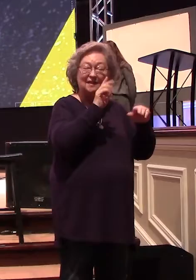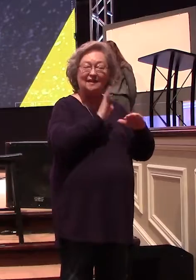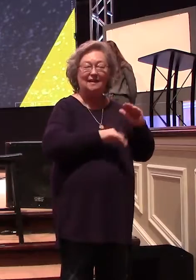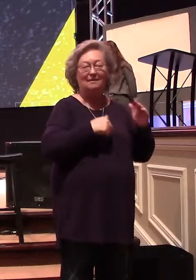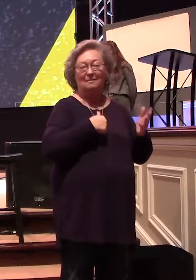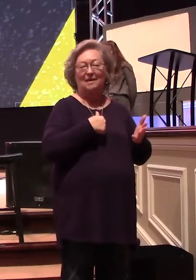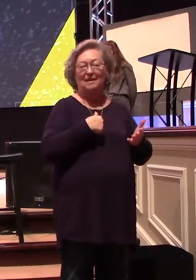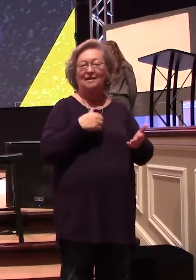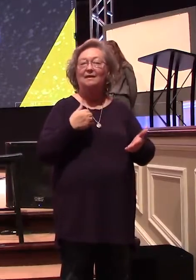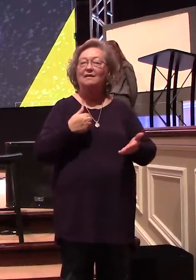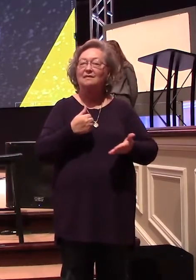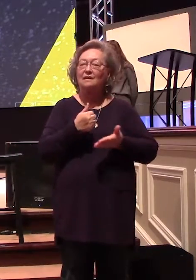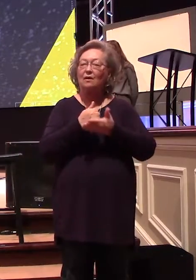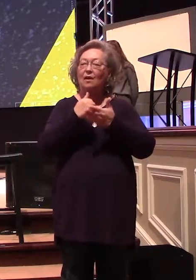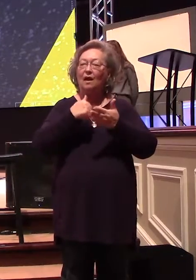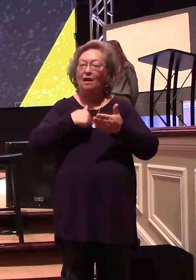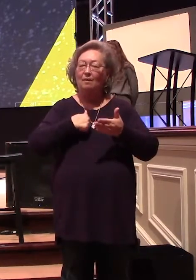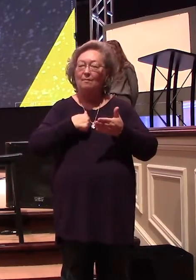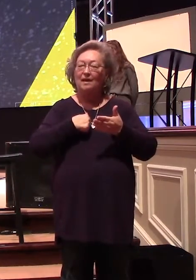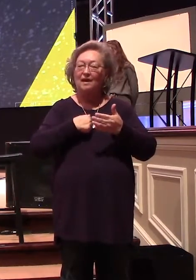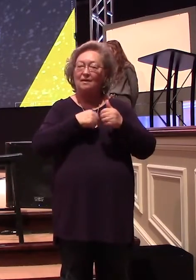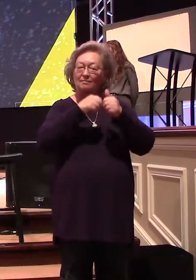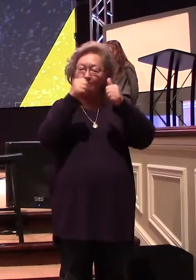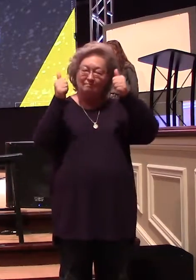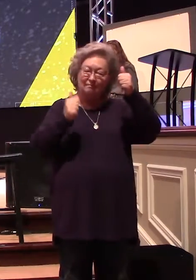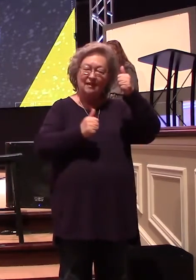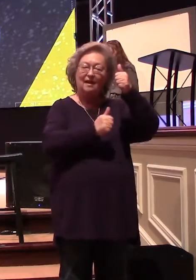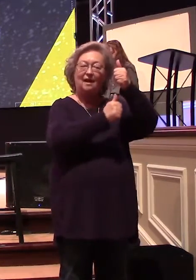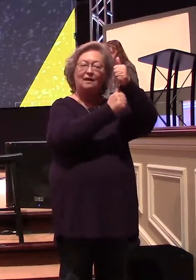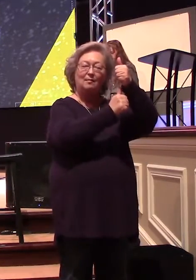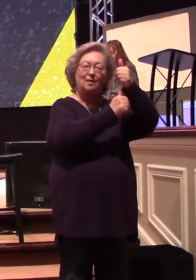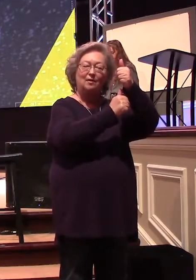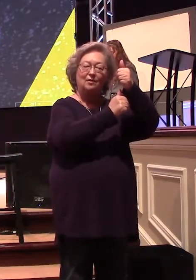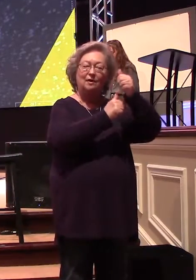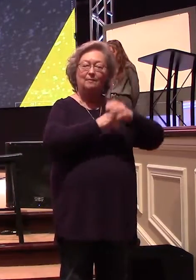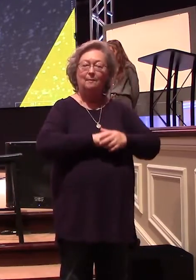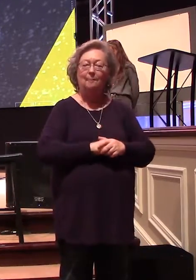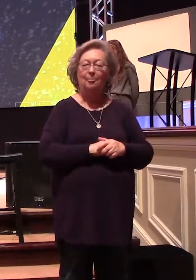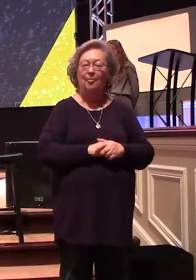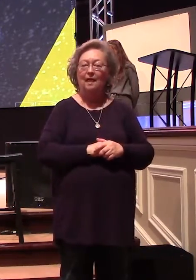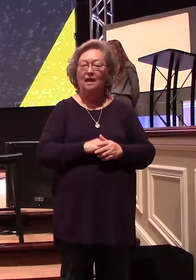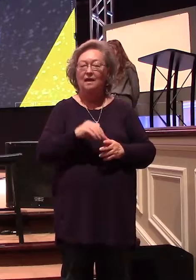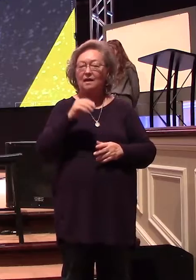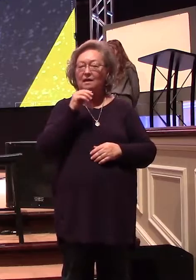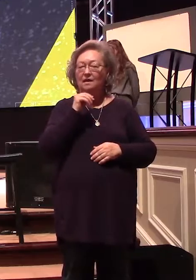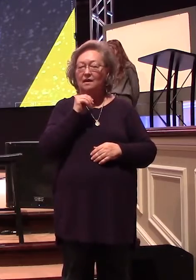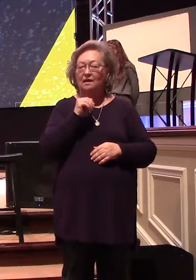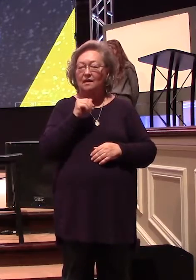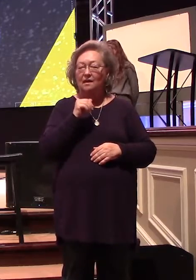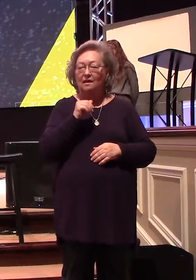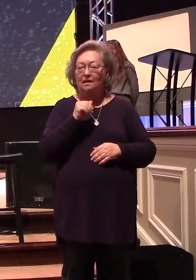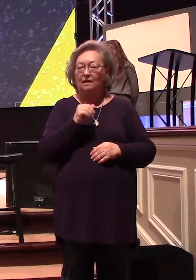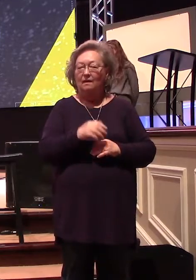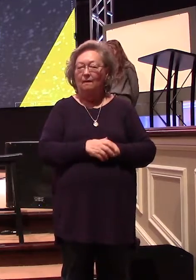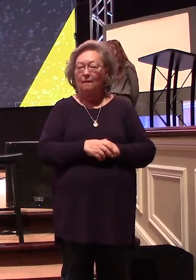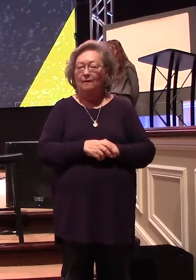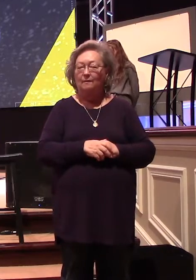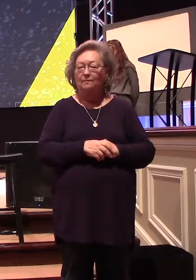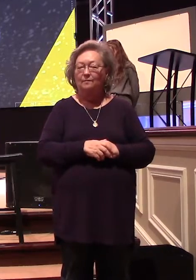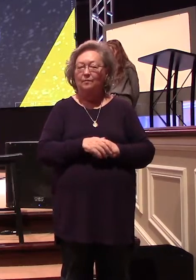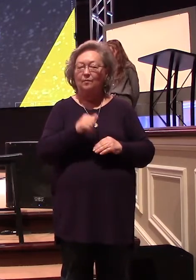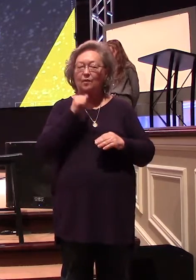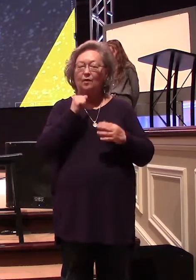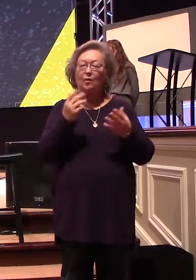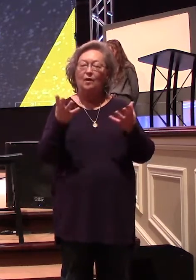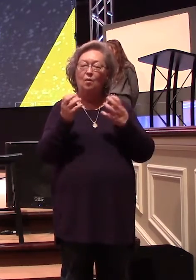And God, help us. Ultimately, the purpose of all of this, not just so that our homes would go smoother and we'd be a happy place, but